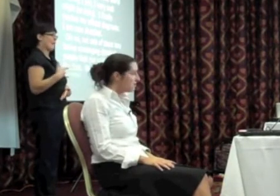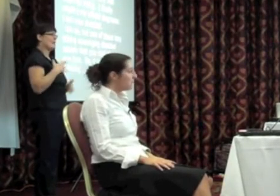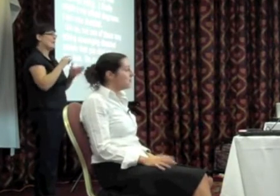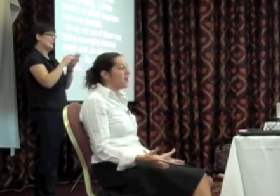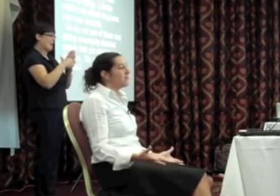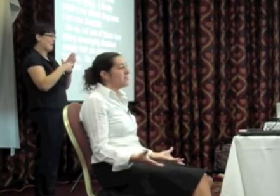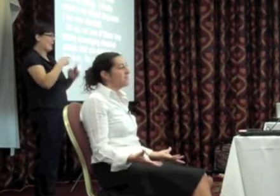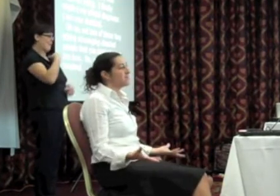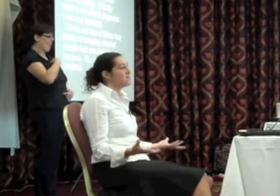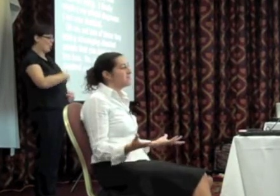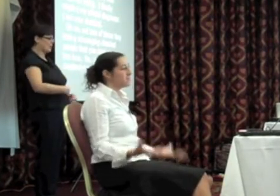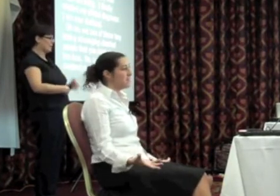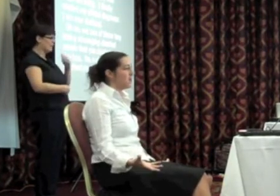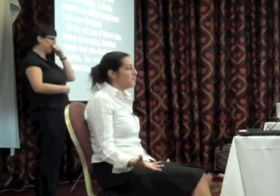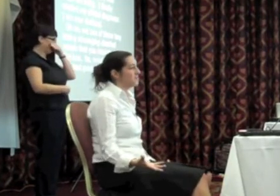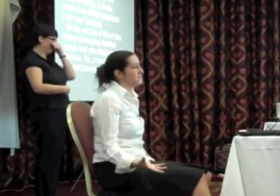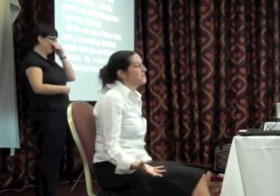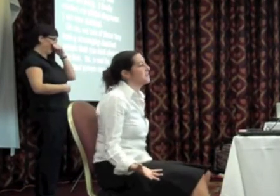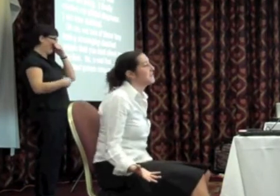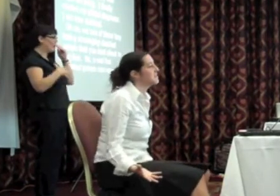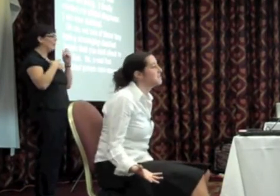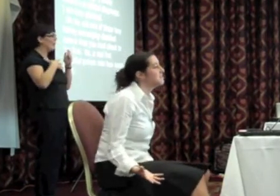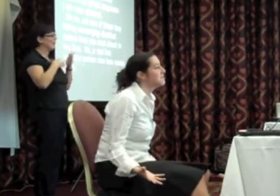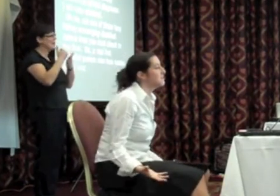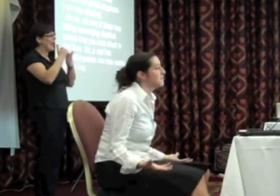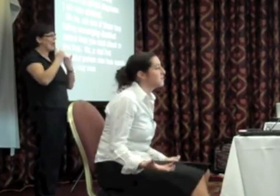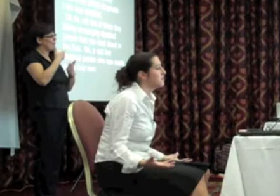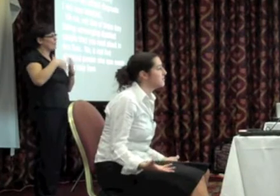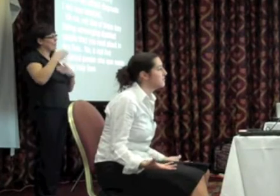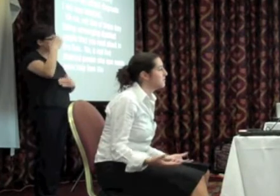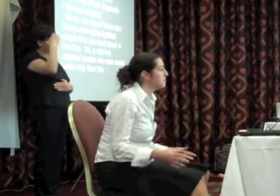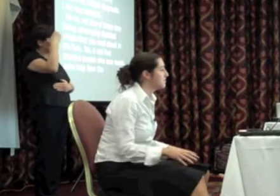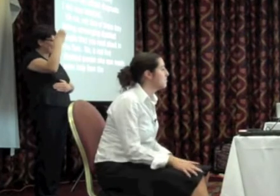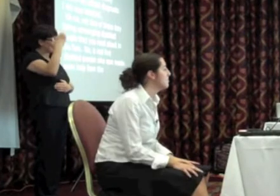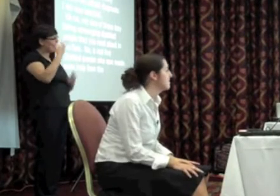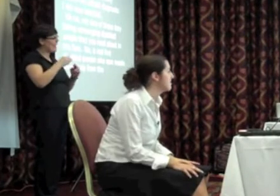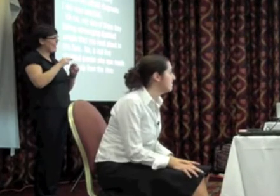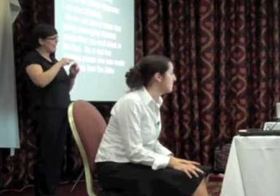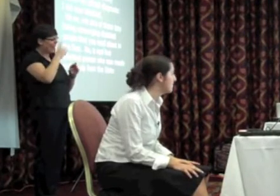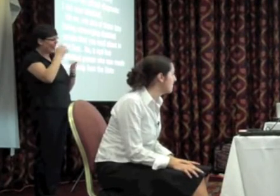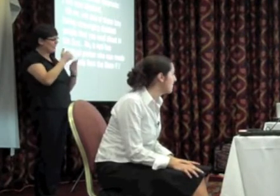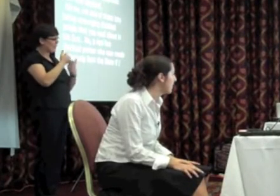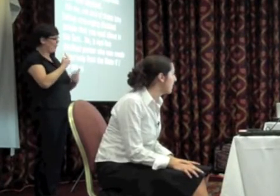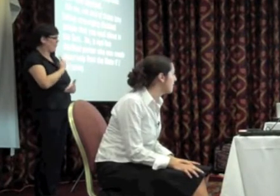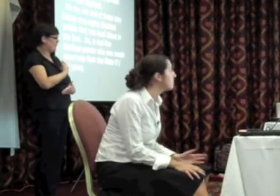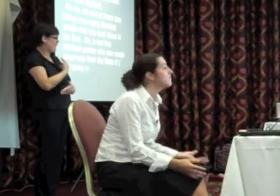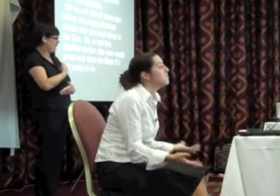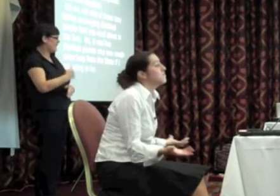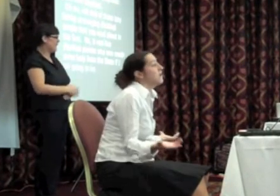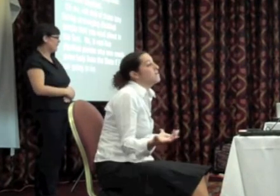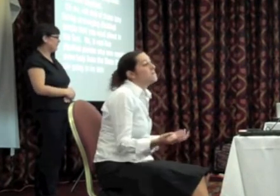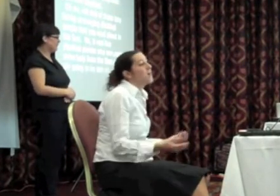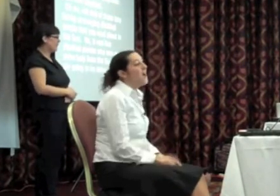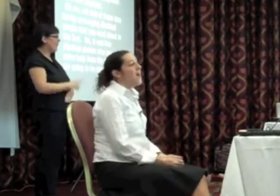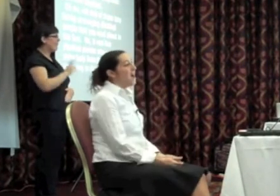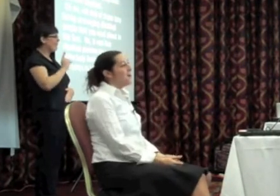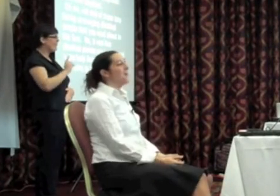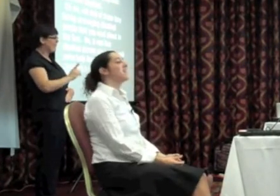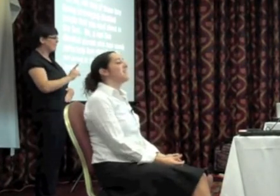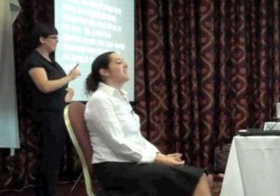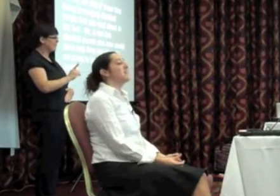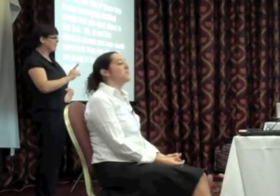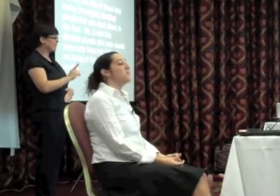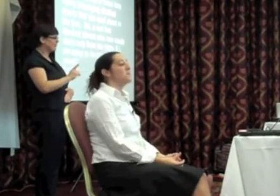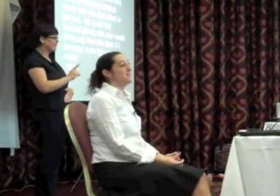person who now needs some help from the state if I'm going to be able to support myself. Well,